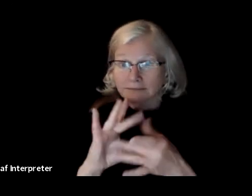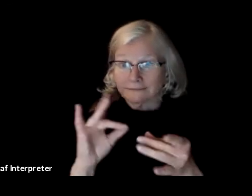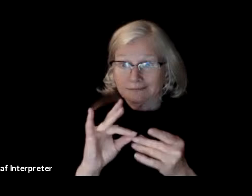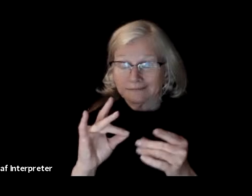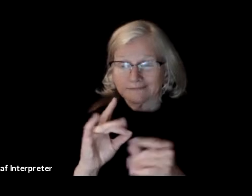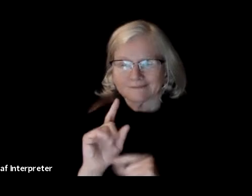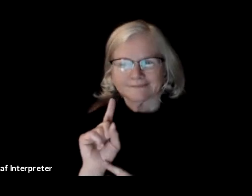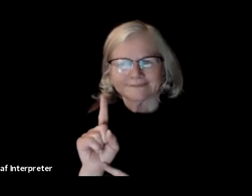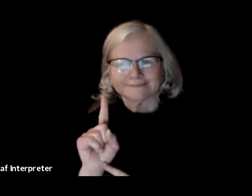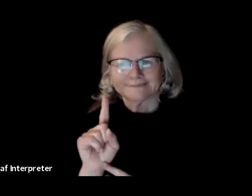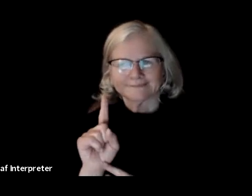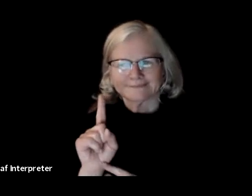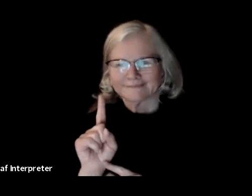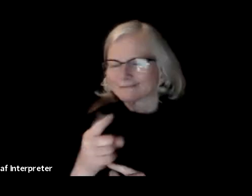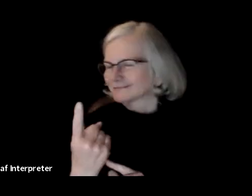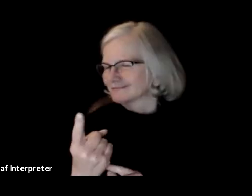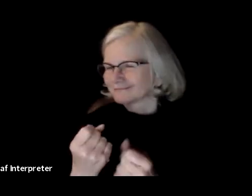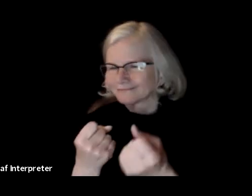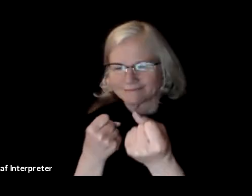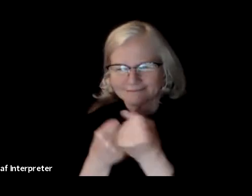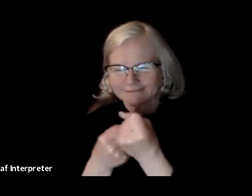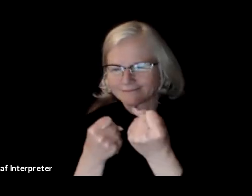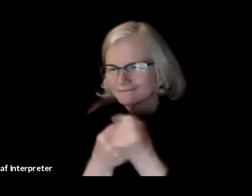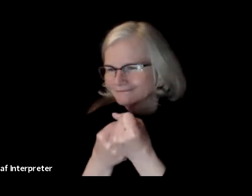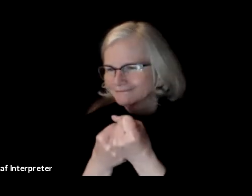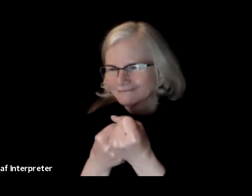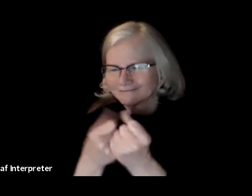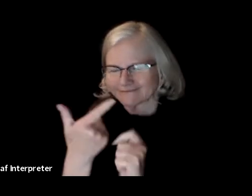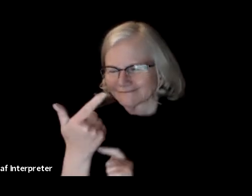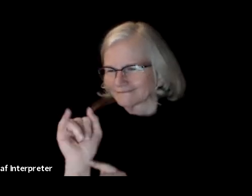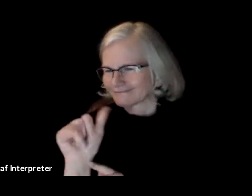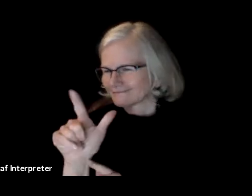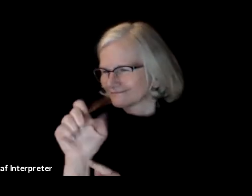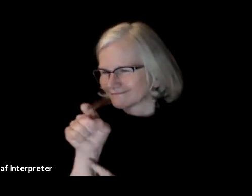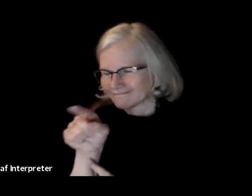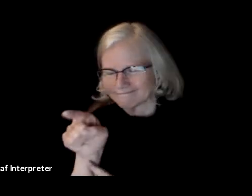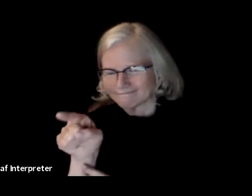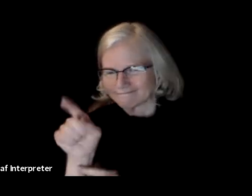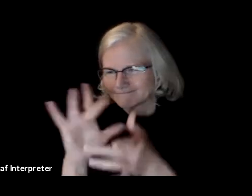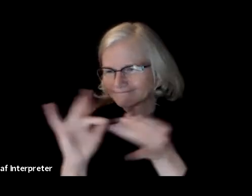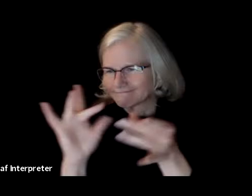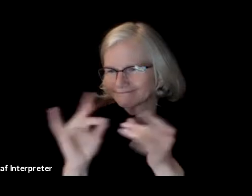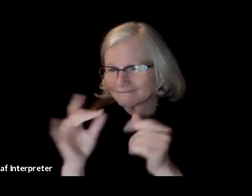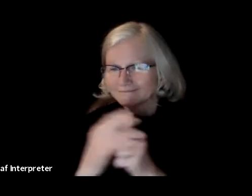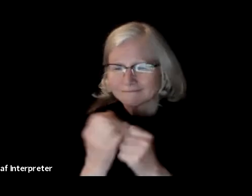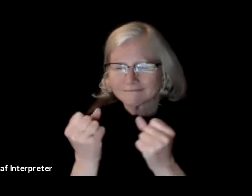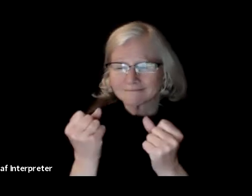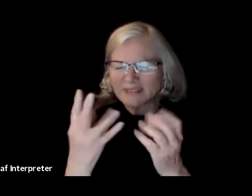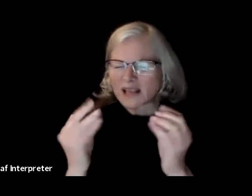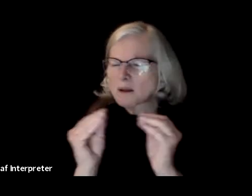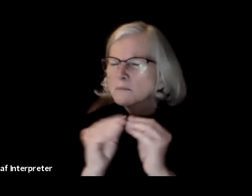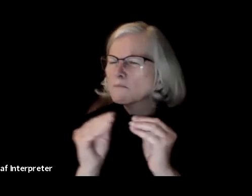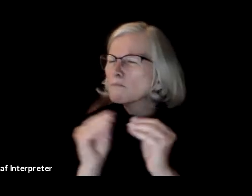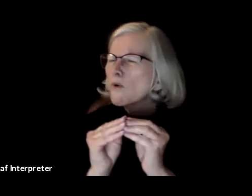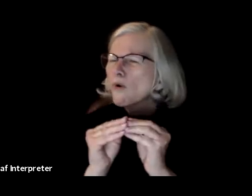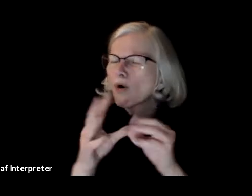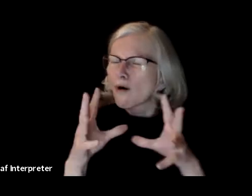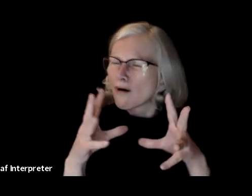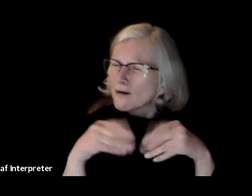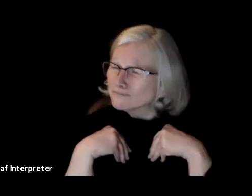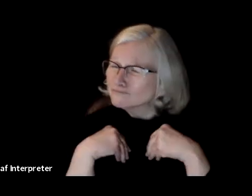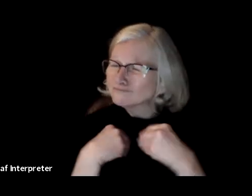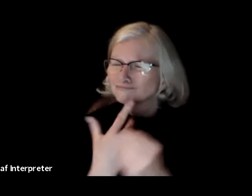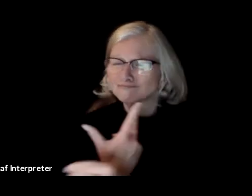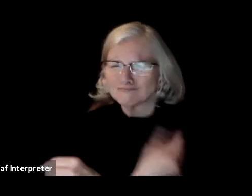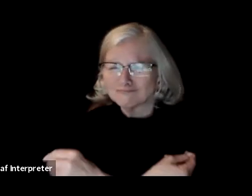have reiterated. First of all, the high rate of acceptance of the COVID vaccine by our residents has provided